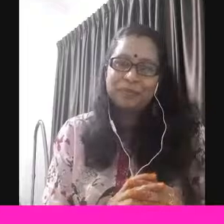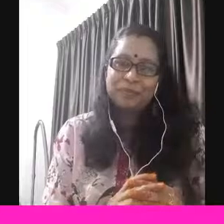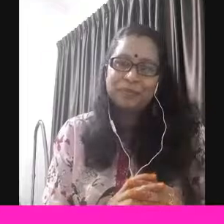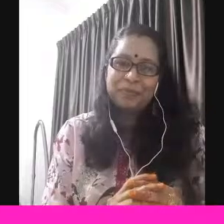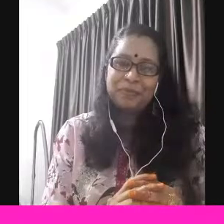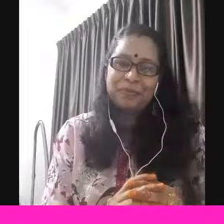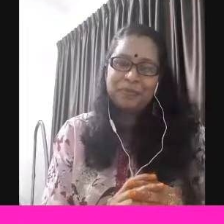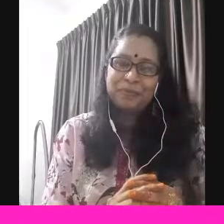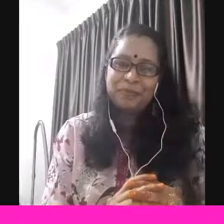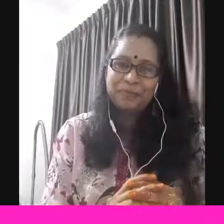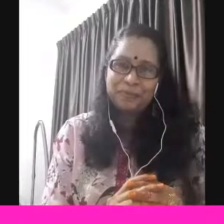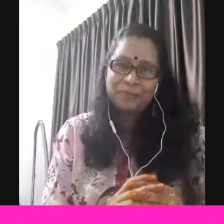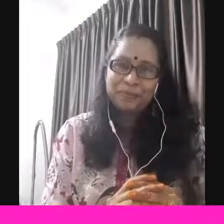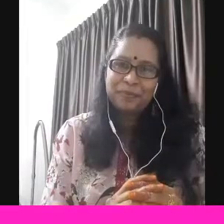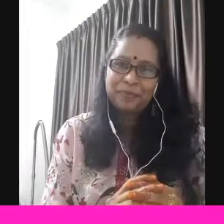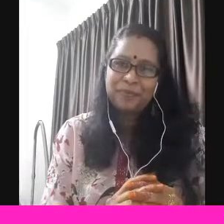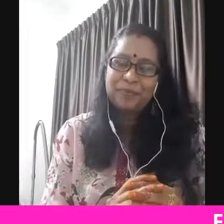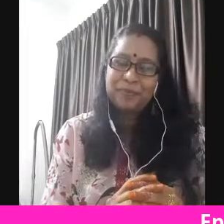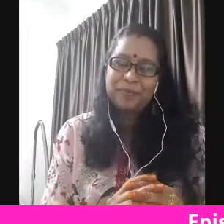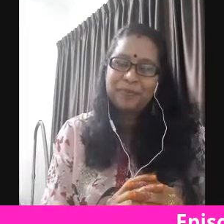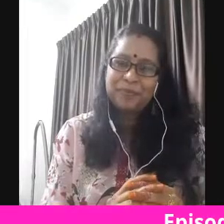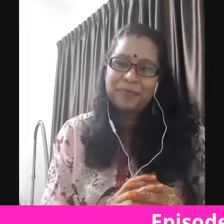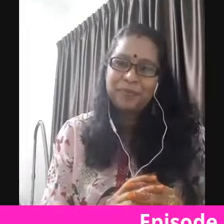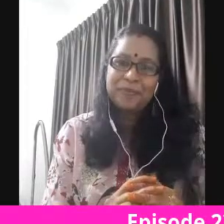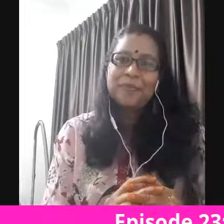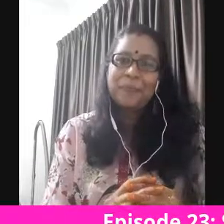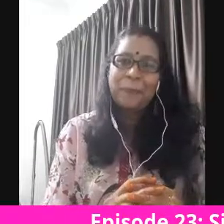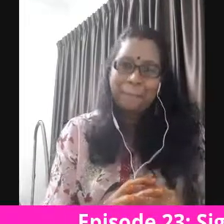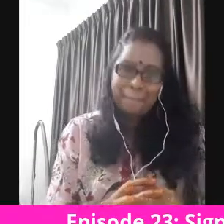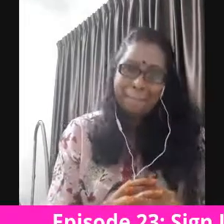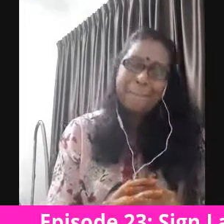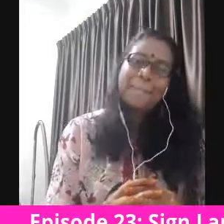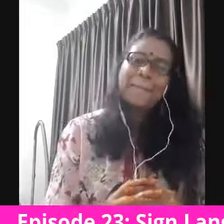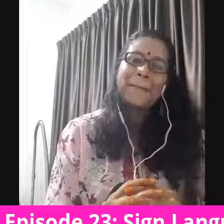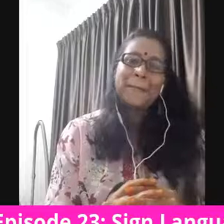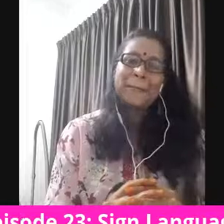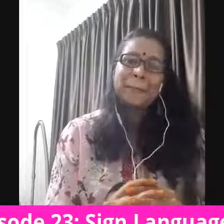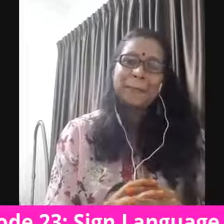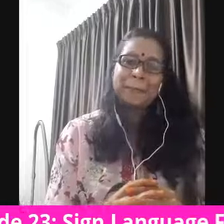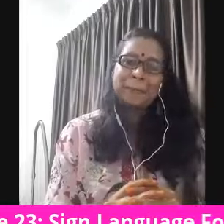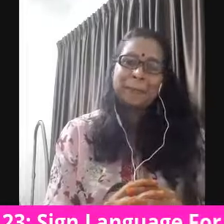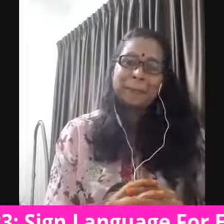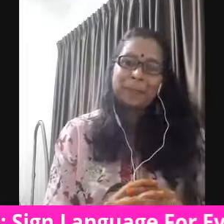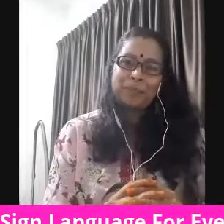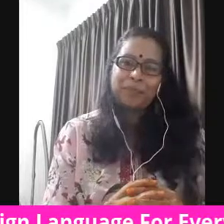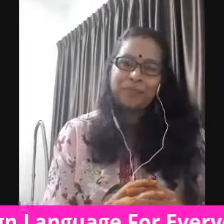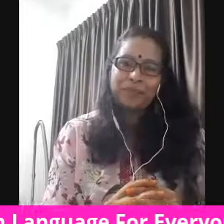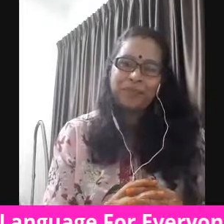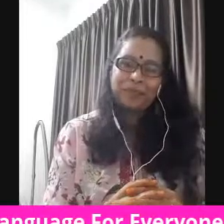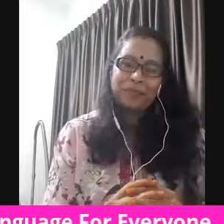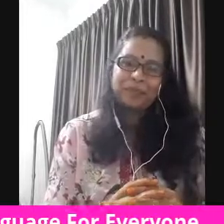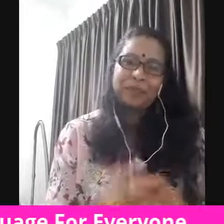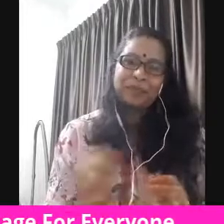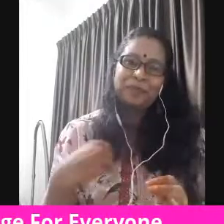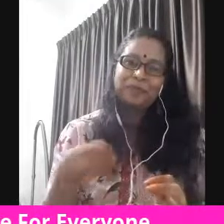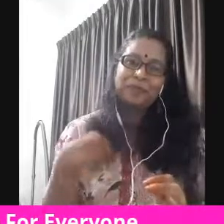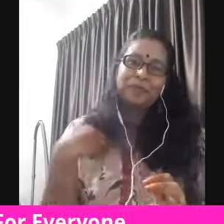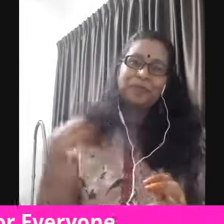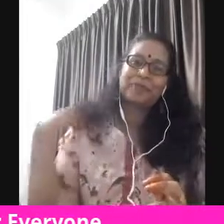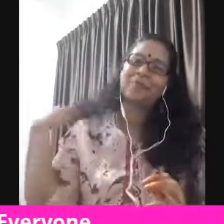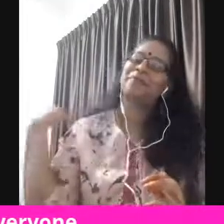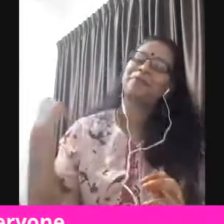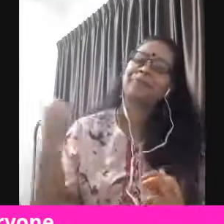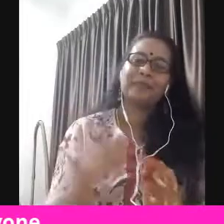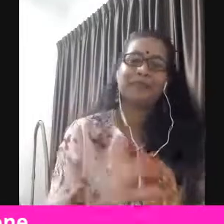you can need to know so that you can actually, let's say if you encounter these special kids